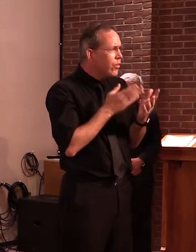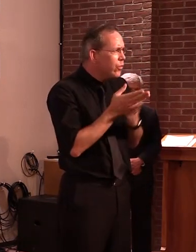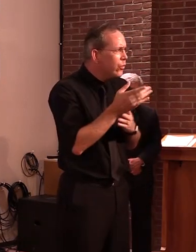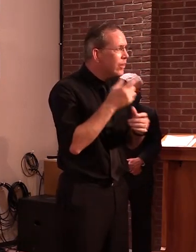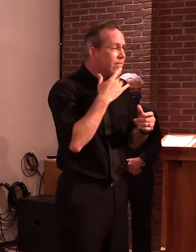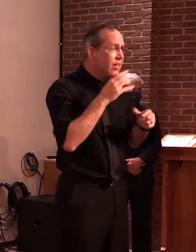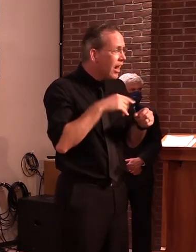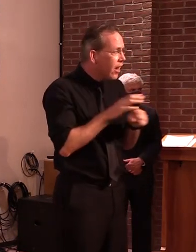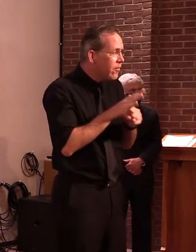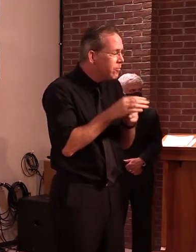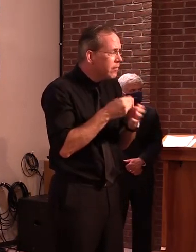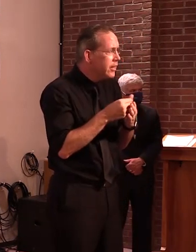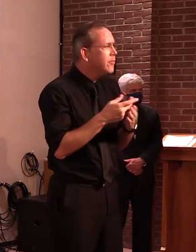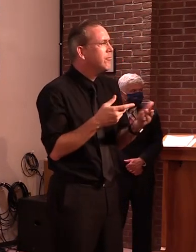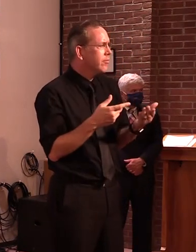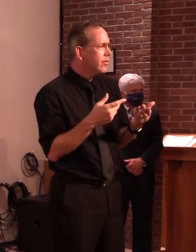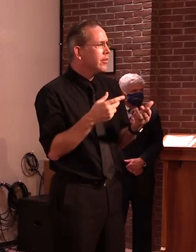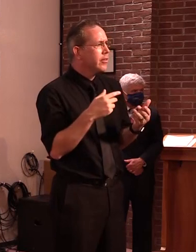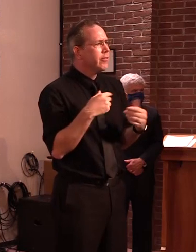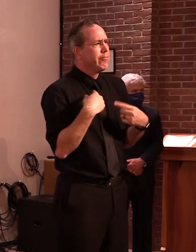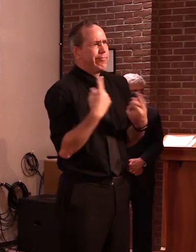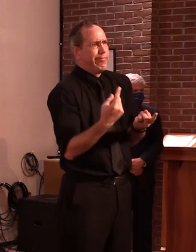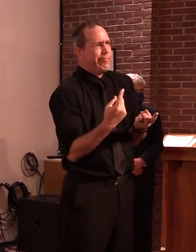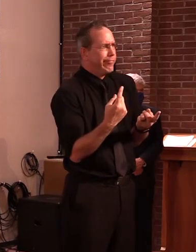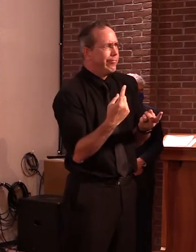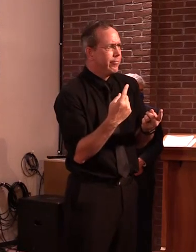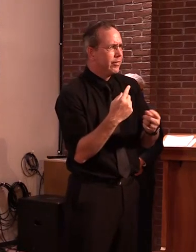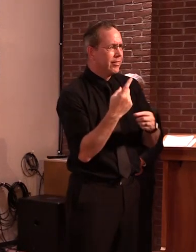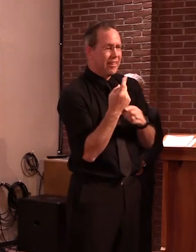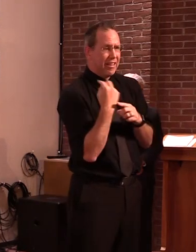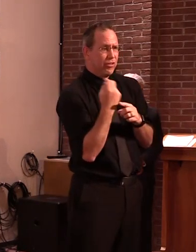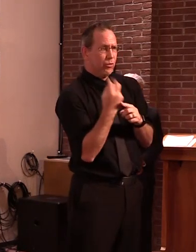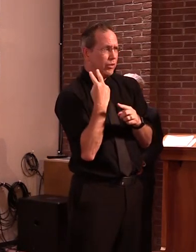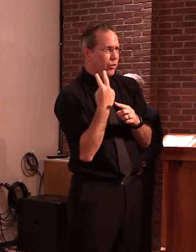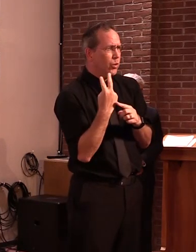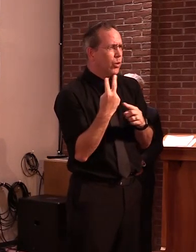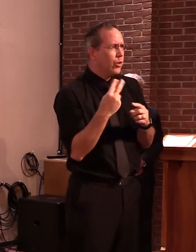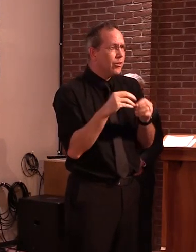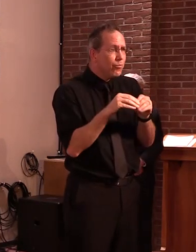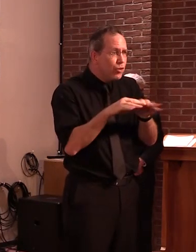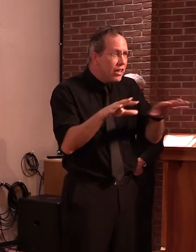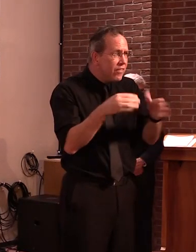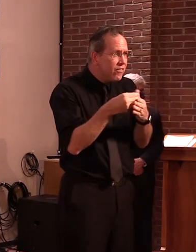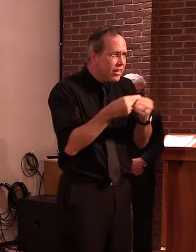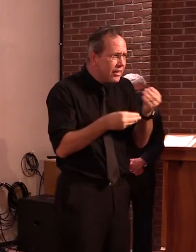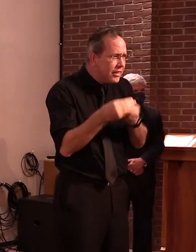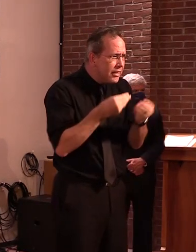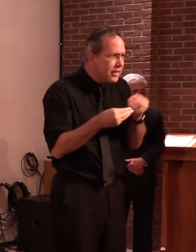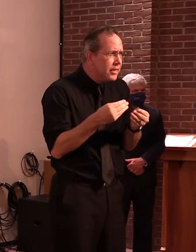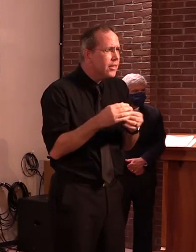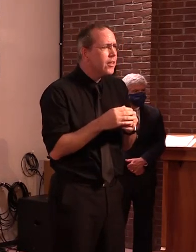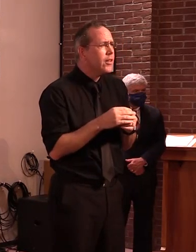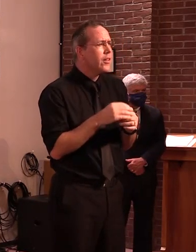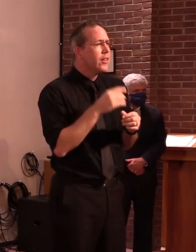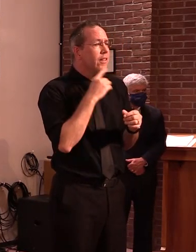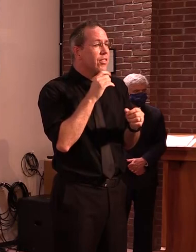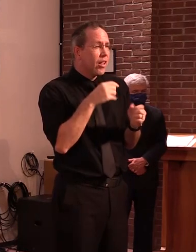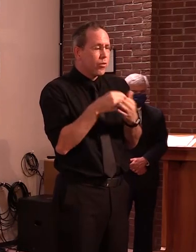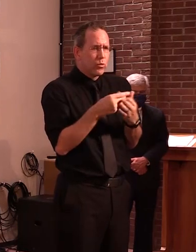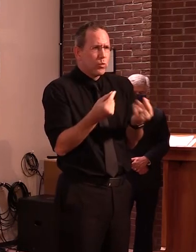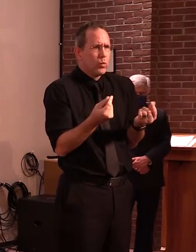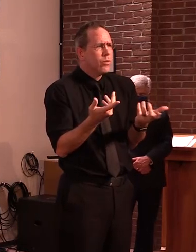being in the midst of a worldwide pandemic, what might have been. And I think